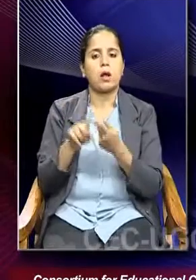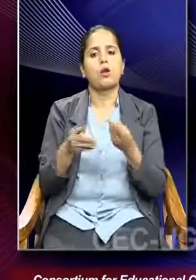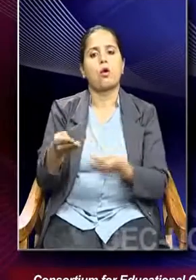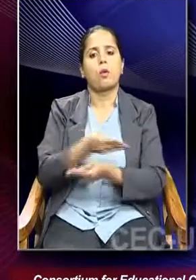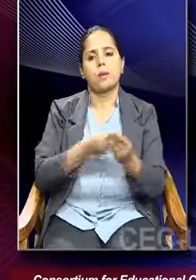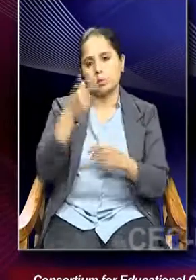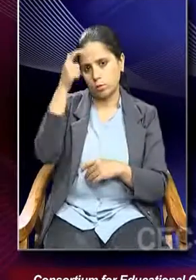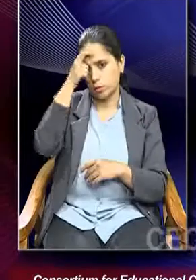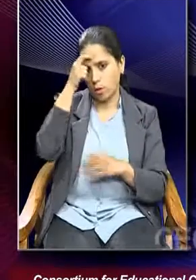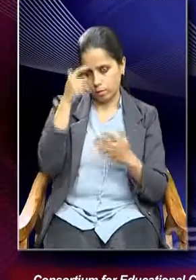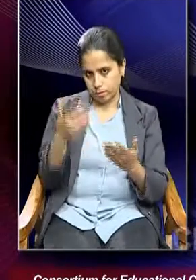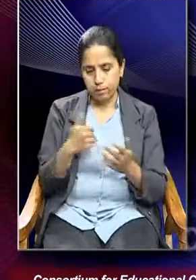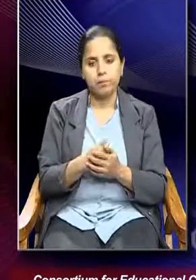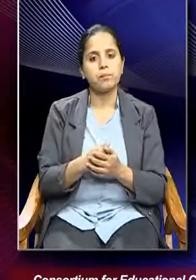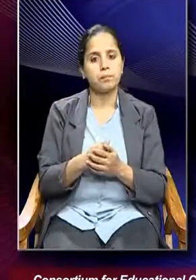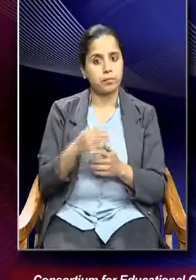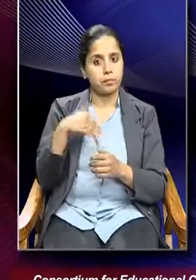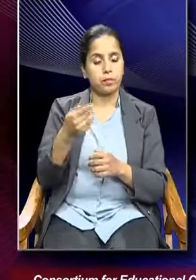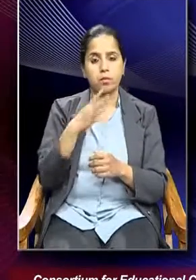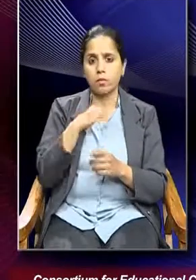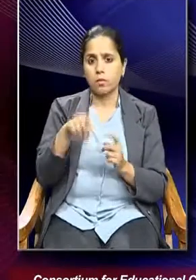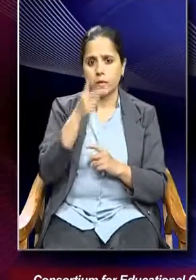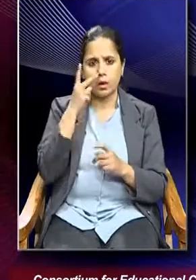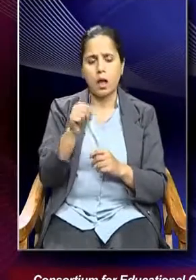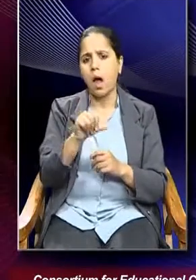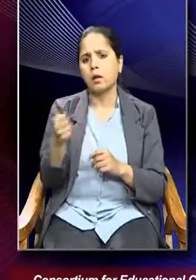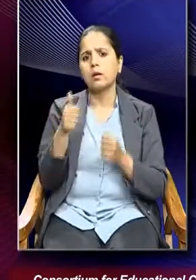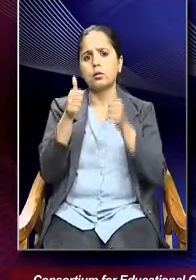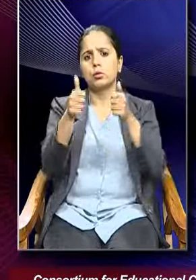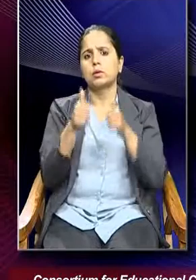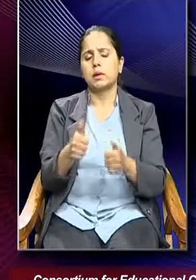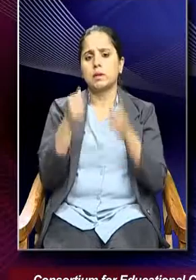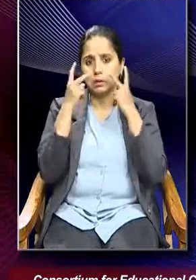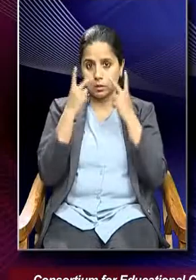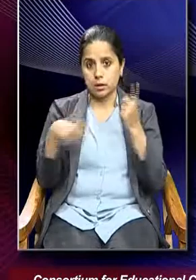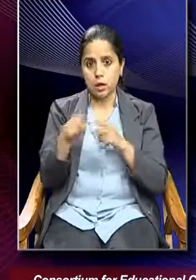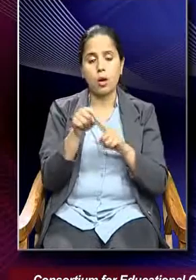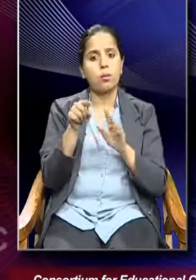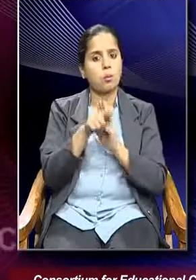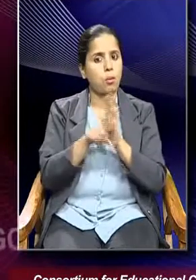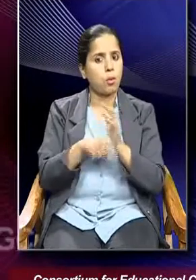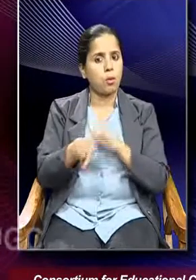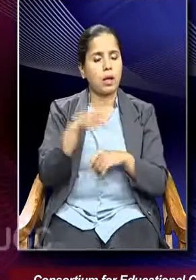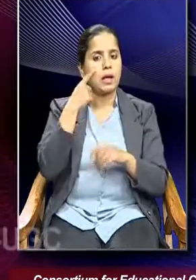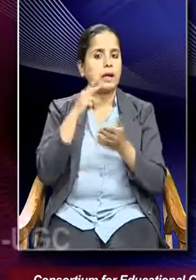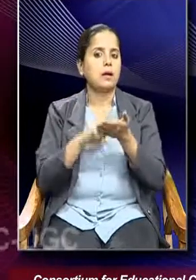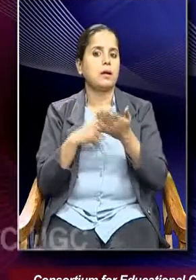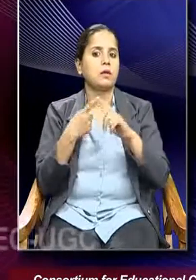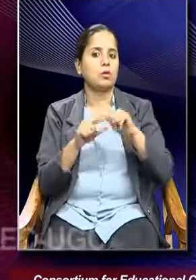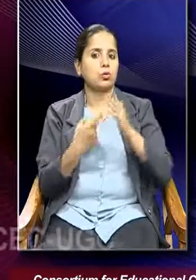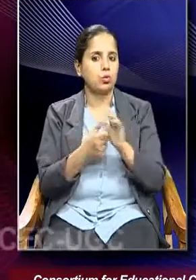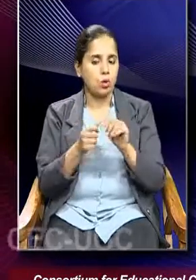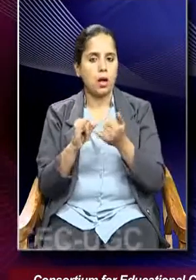problem. Then the other results of this particular policy were intra-sector